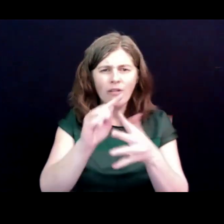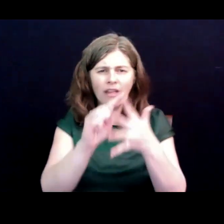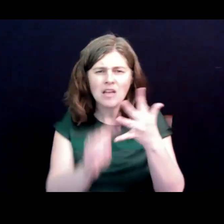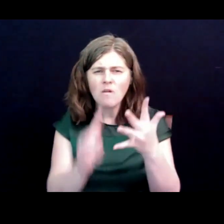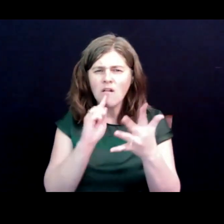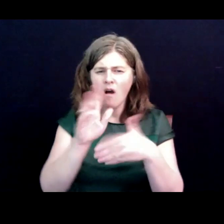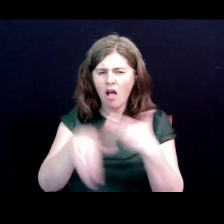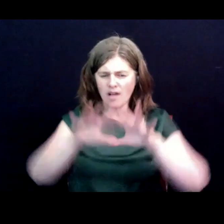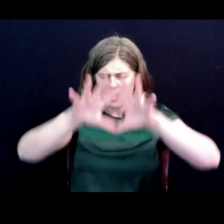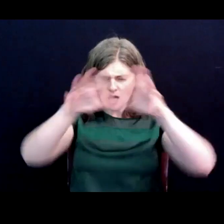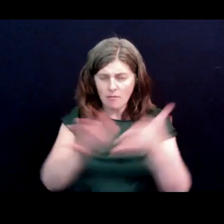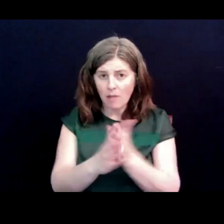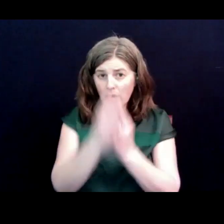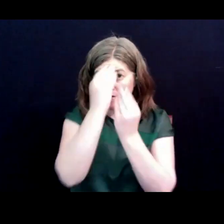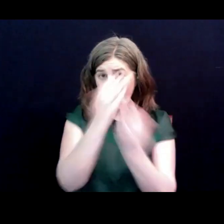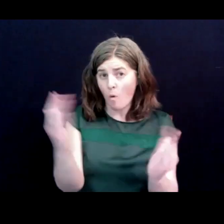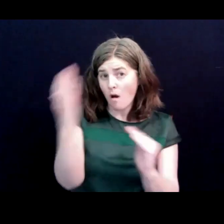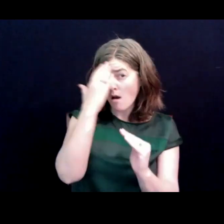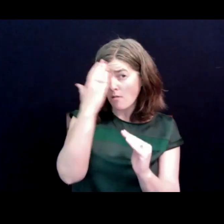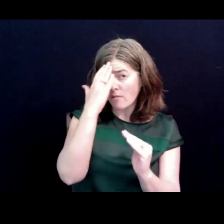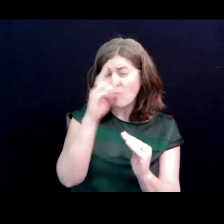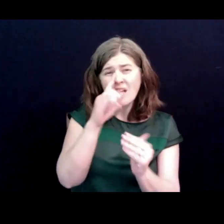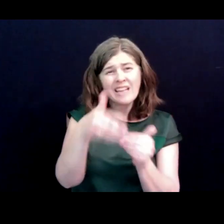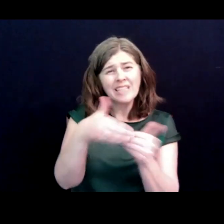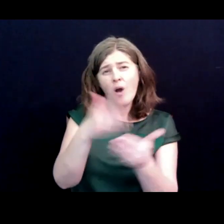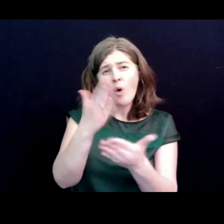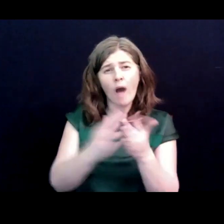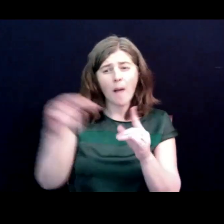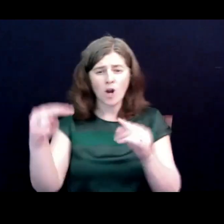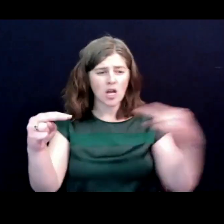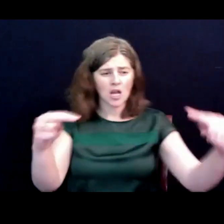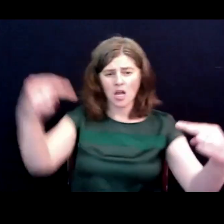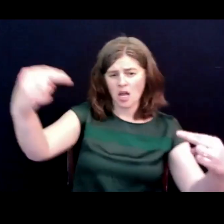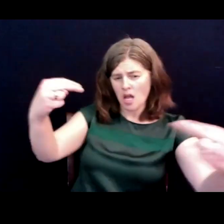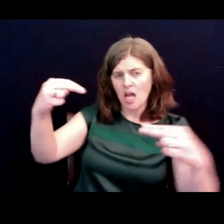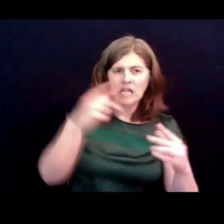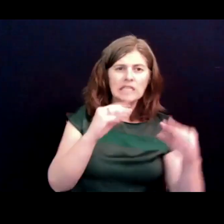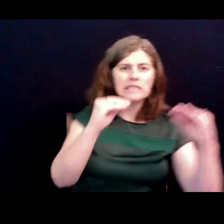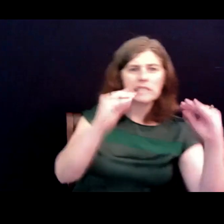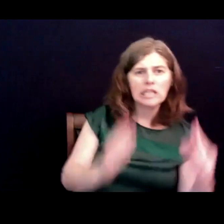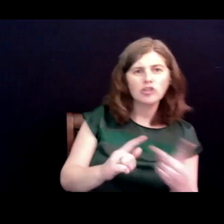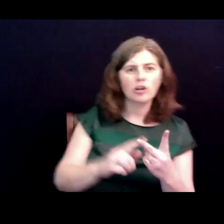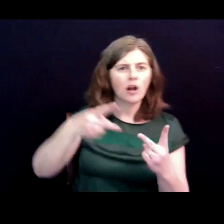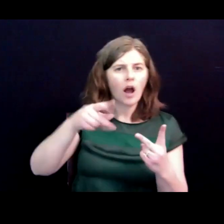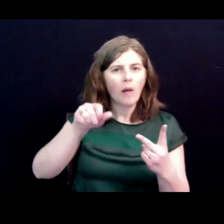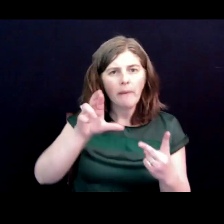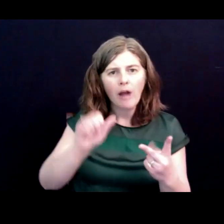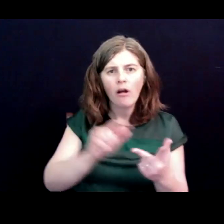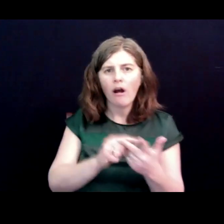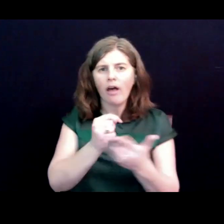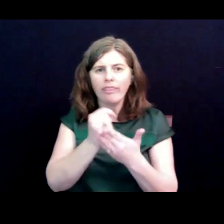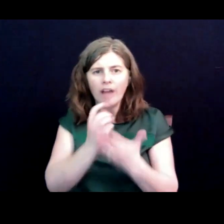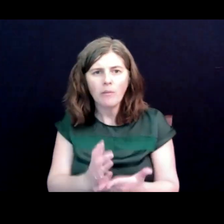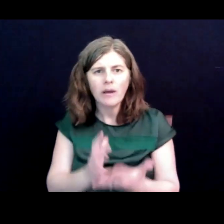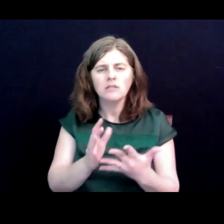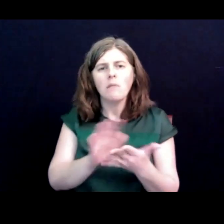us being informed. So when I say things like, no matter what angle, if you're a teacher, a therapist, a para, whatever, be